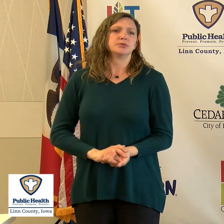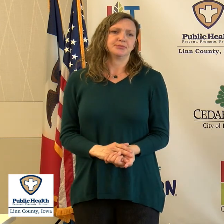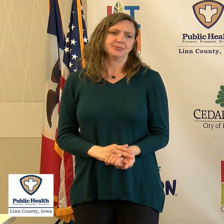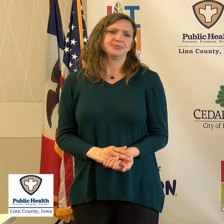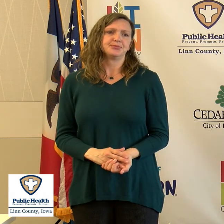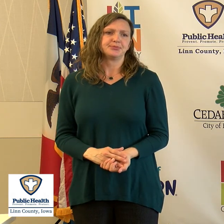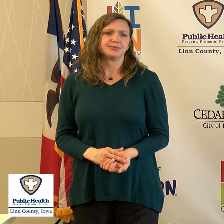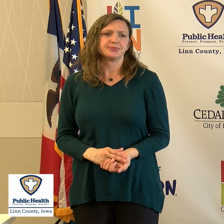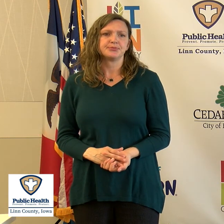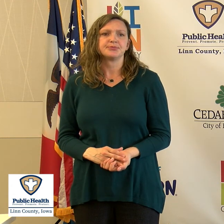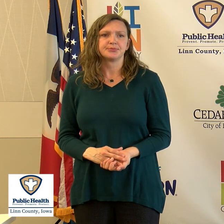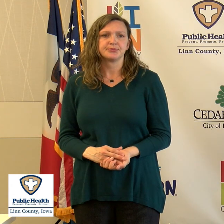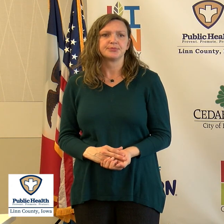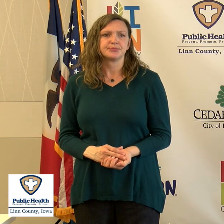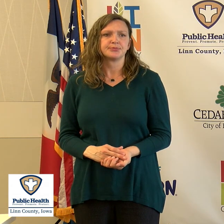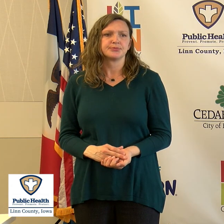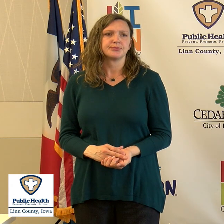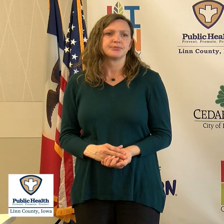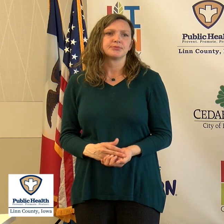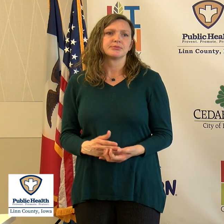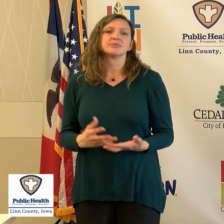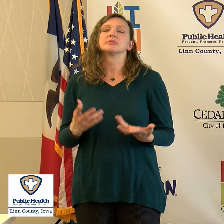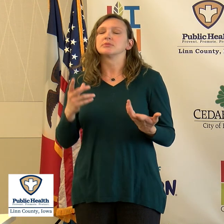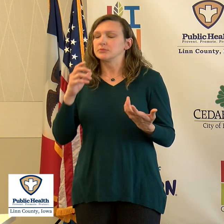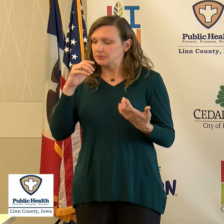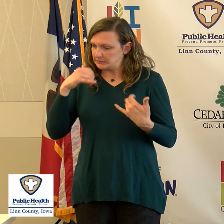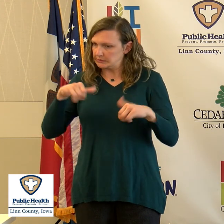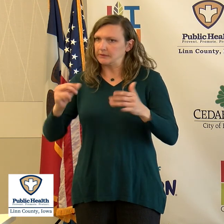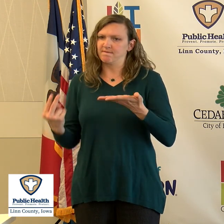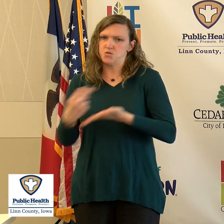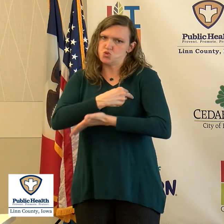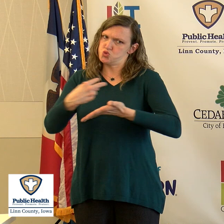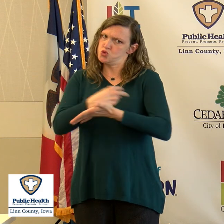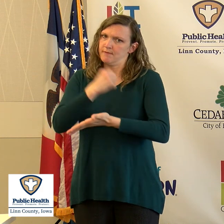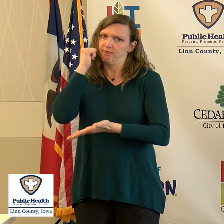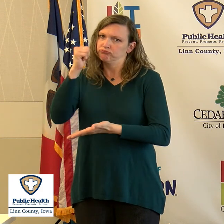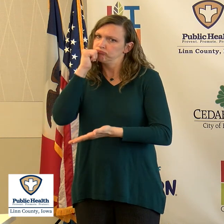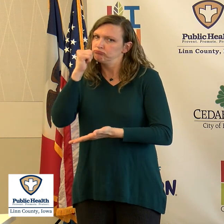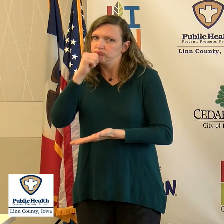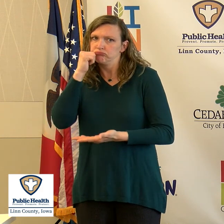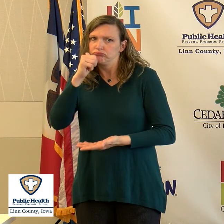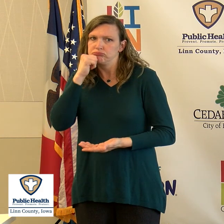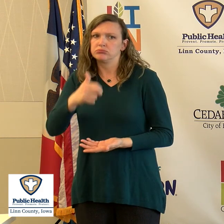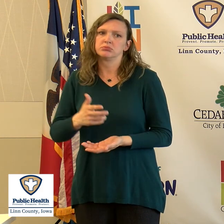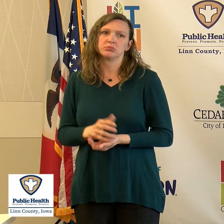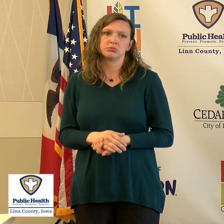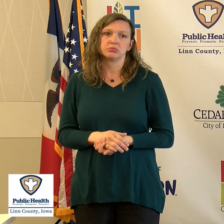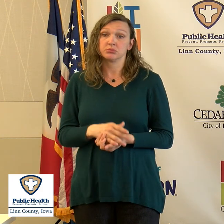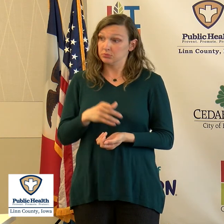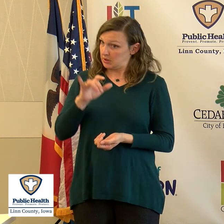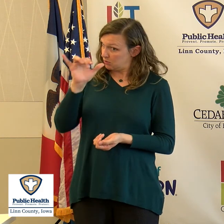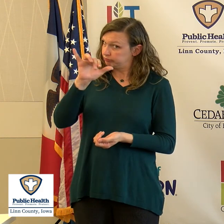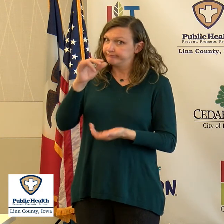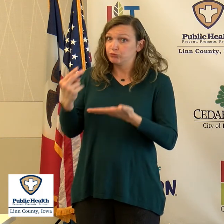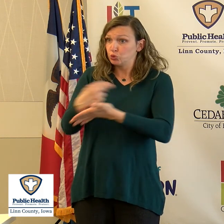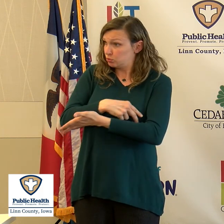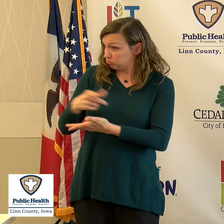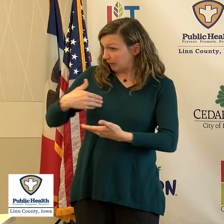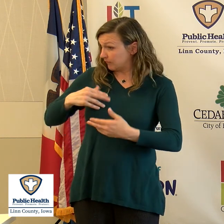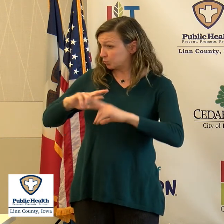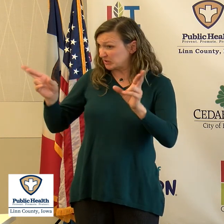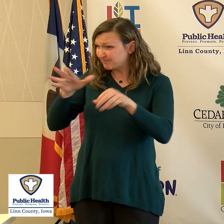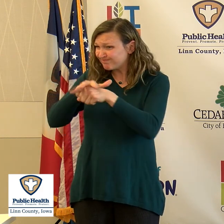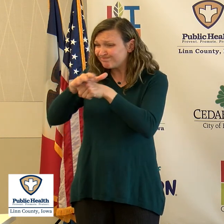any worse. We go over cleaning again. We talk to them about their personal protective equipment to make sure that they have enough of that